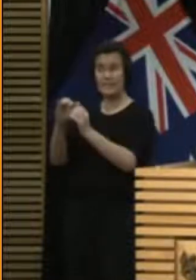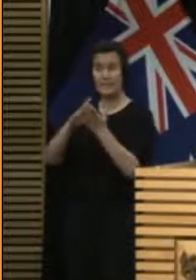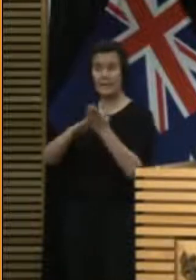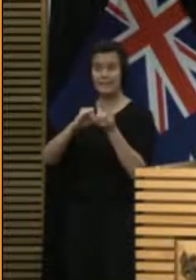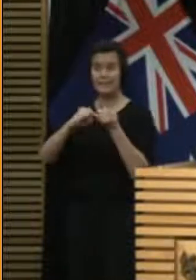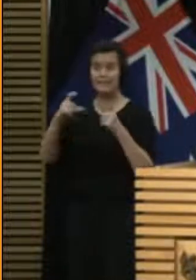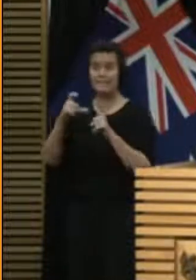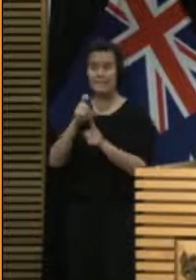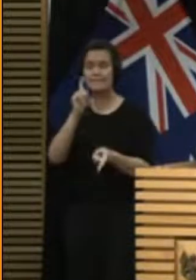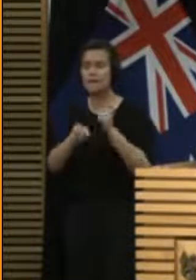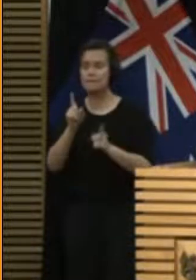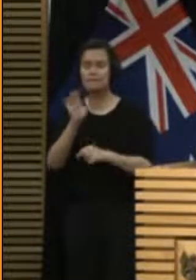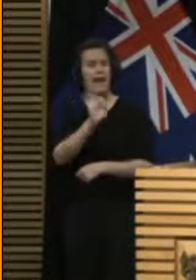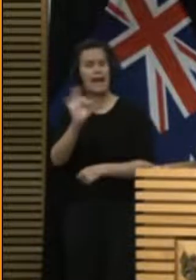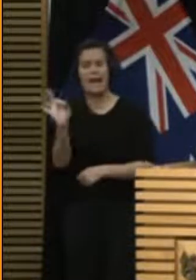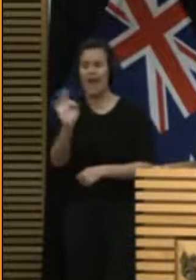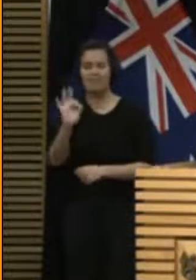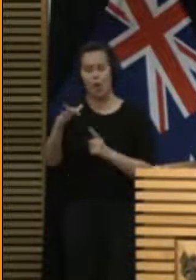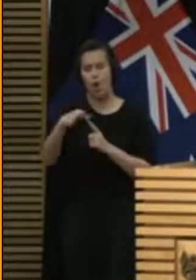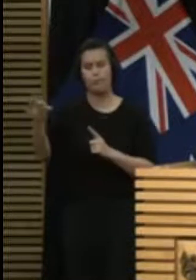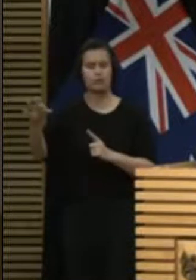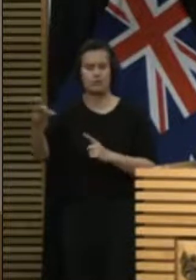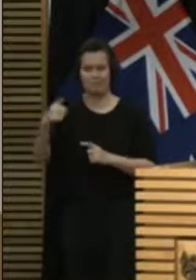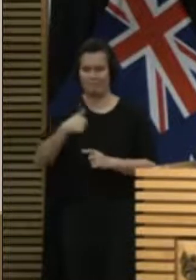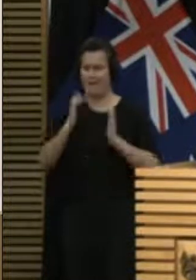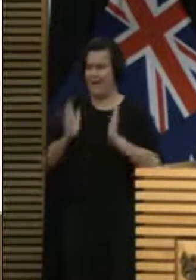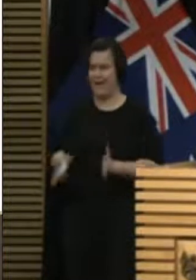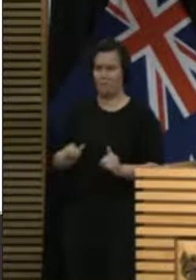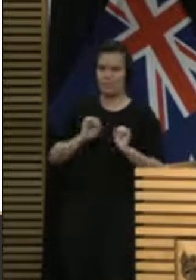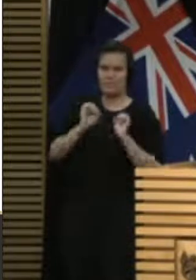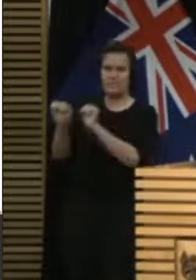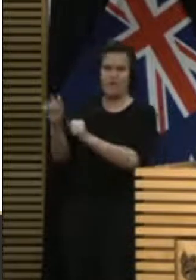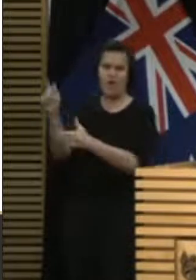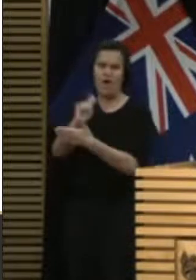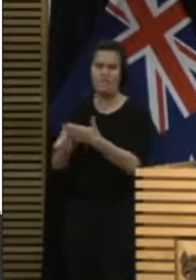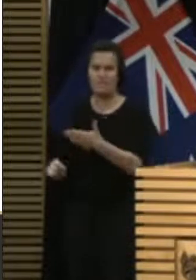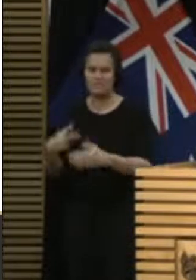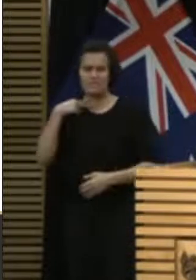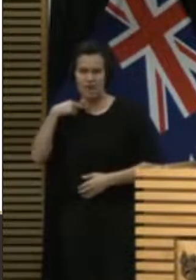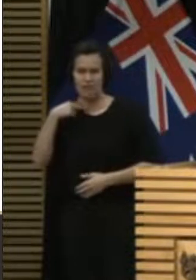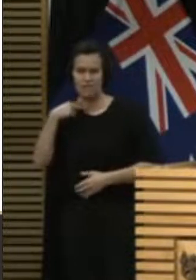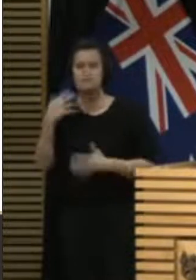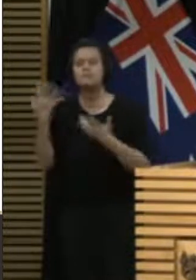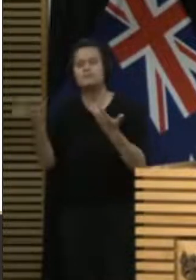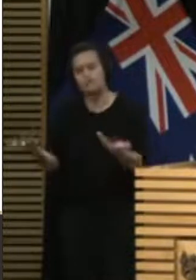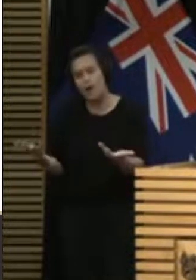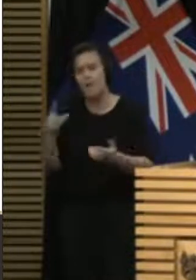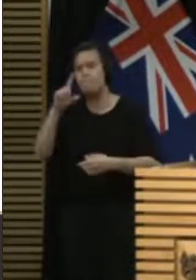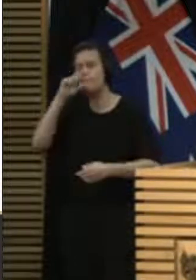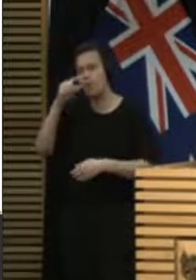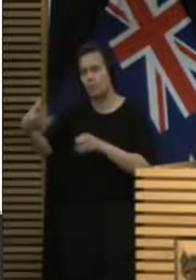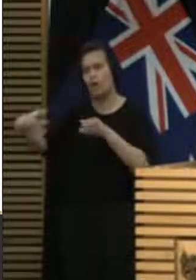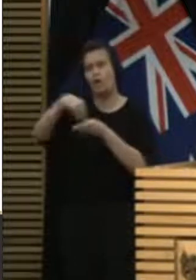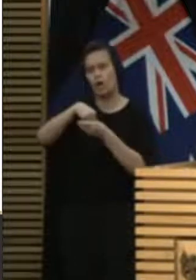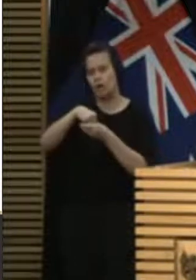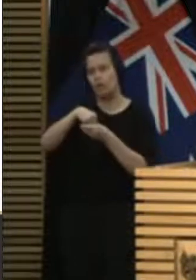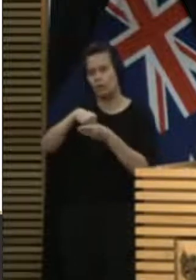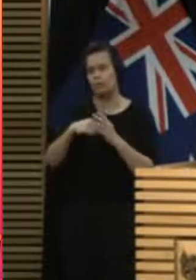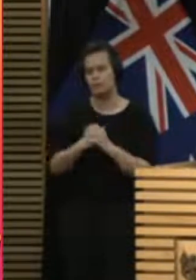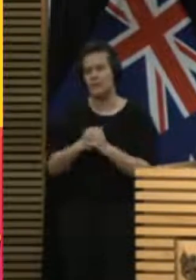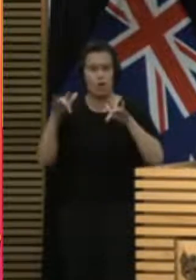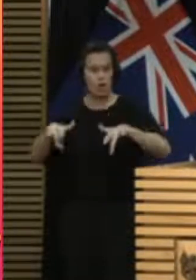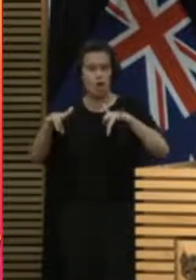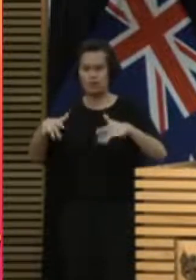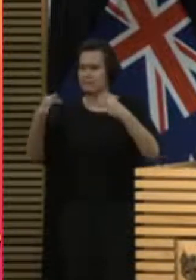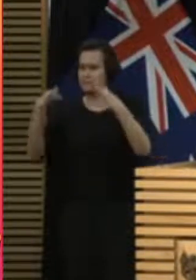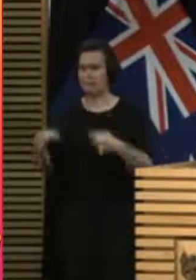working in those areas. So we'll certainly be investigating that, but we have also agreed that we won't be restricting ourselves just to public services. We will